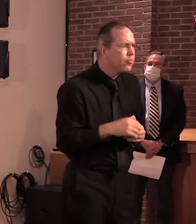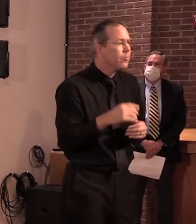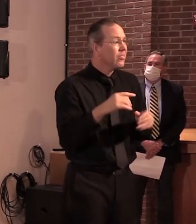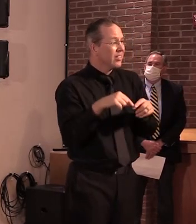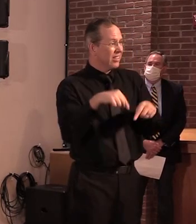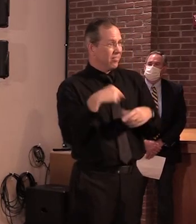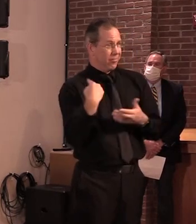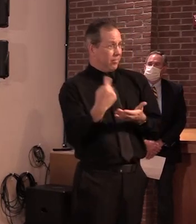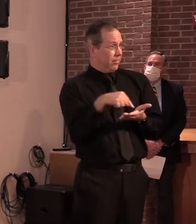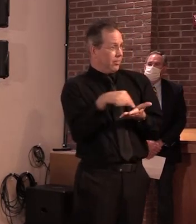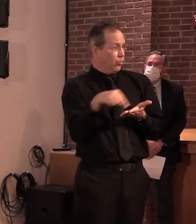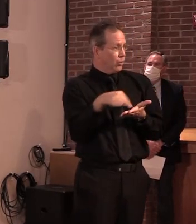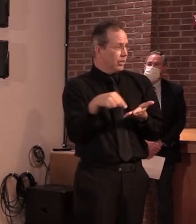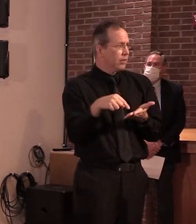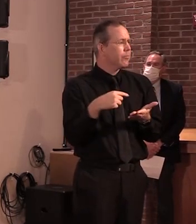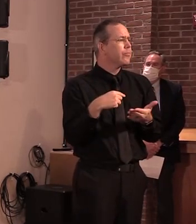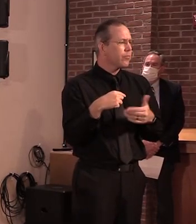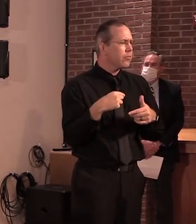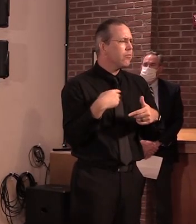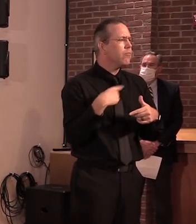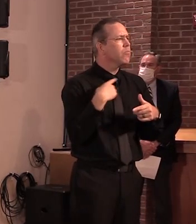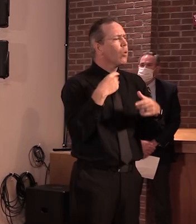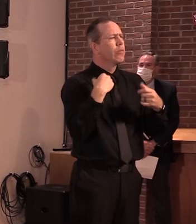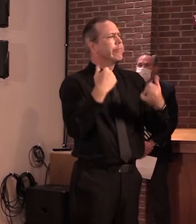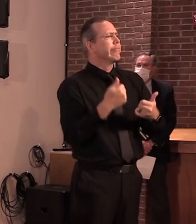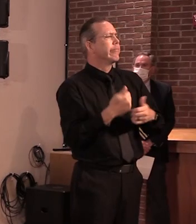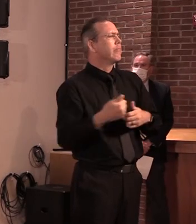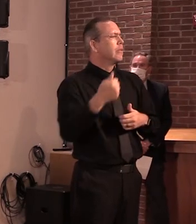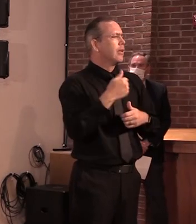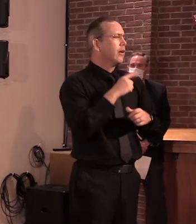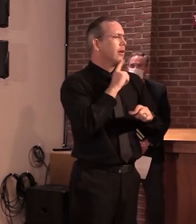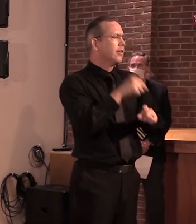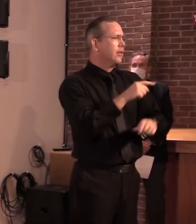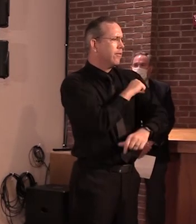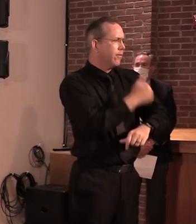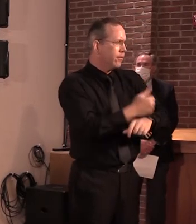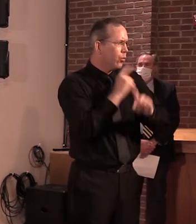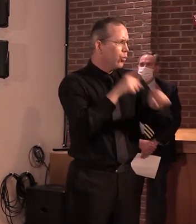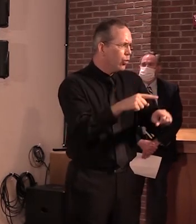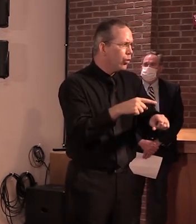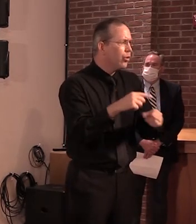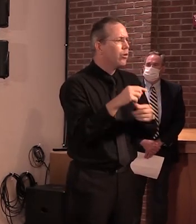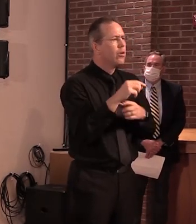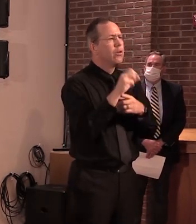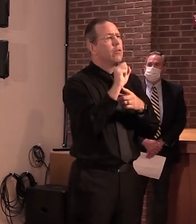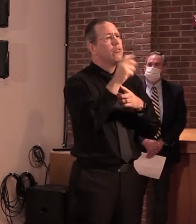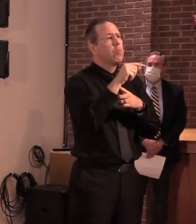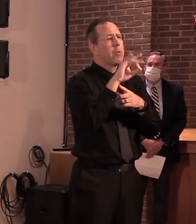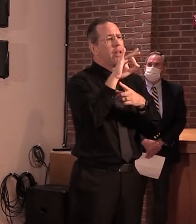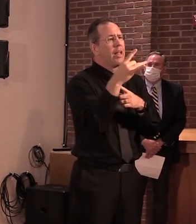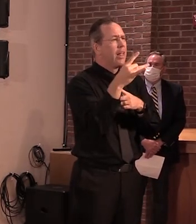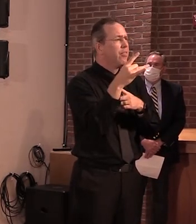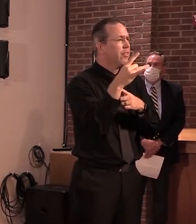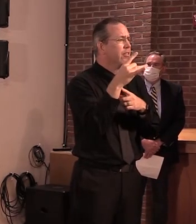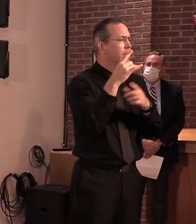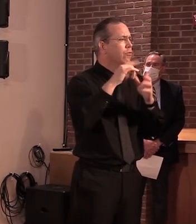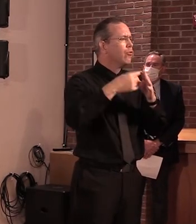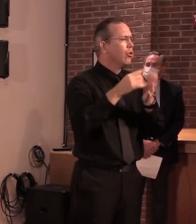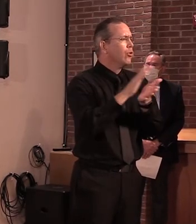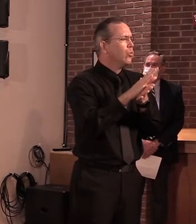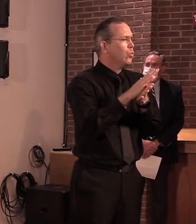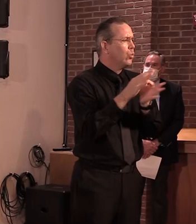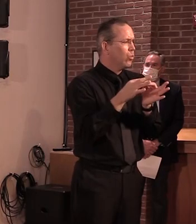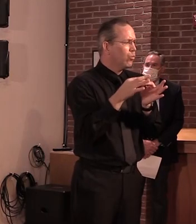week setting Tuesday, September 8th, as a universal start date for students. We'll also work with the